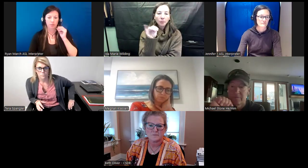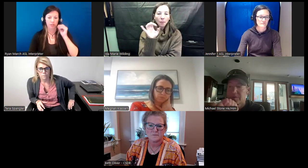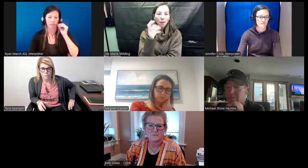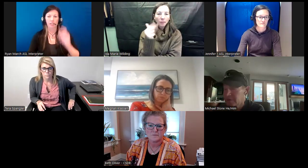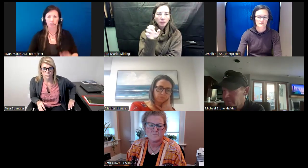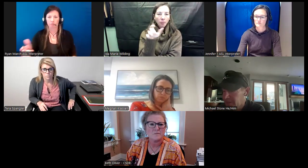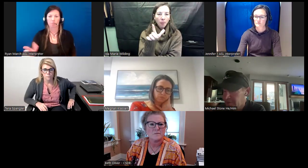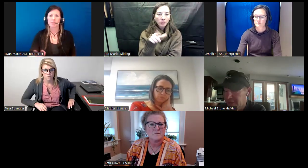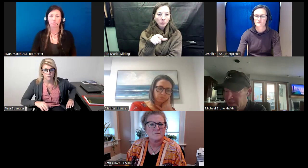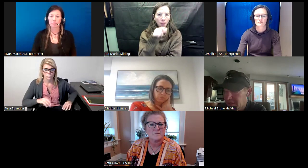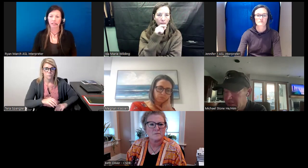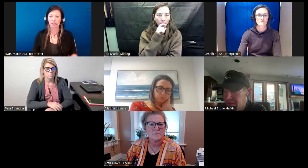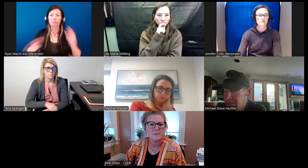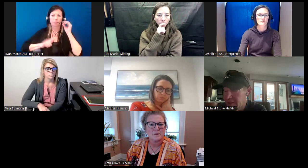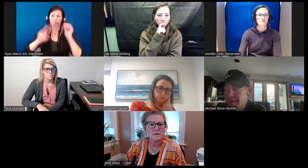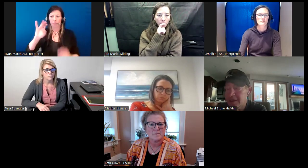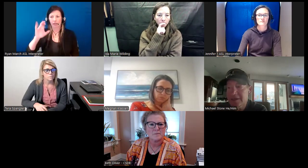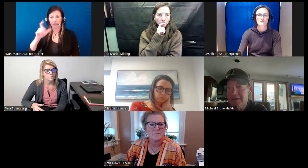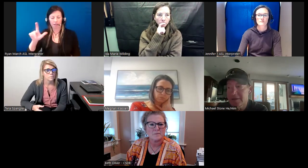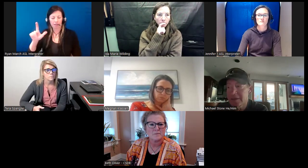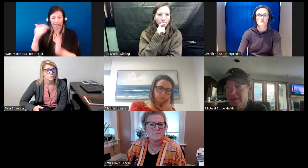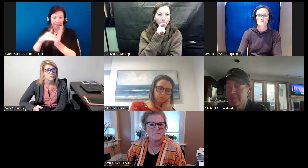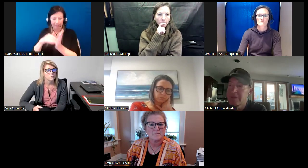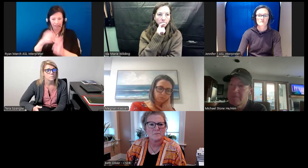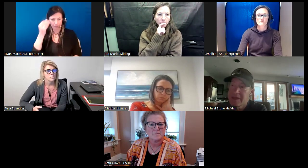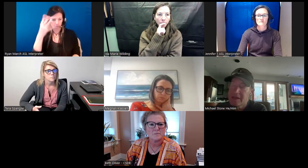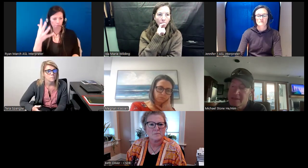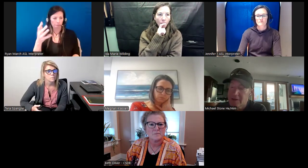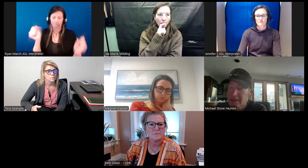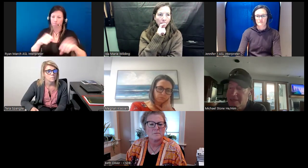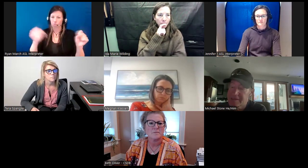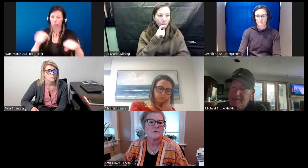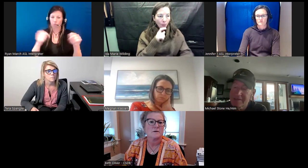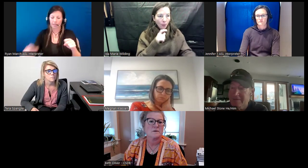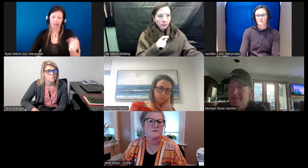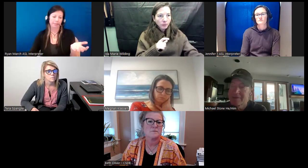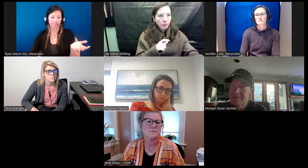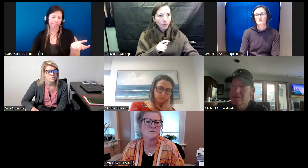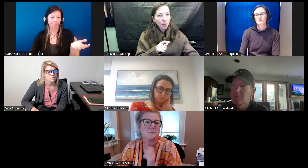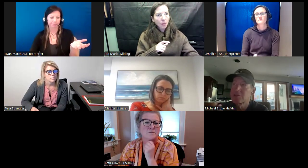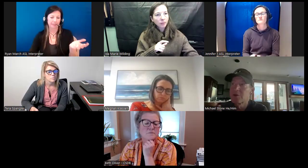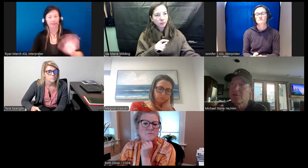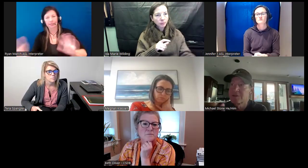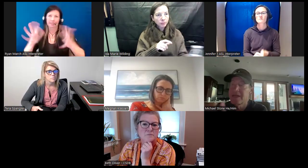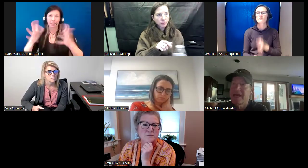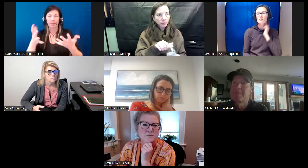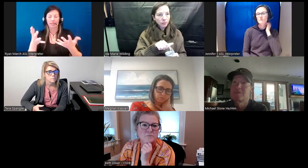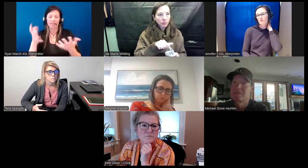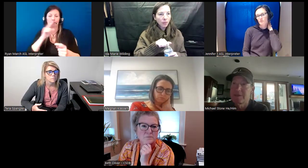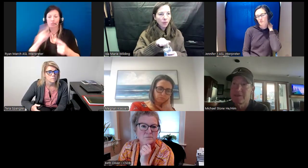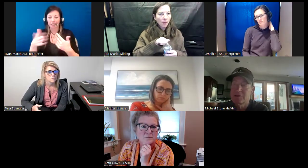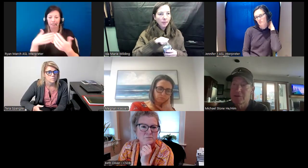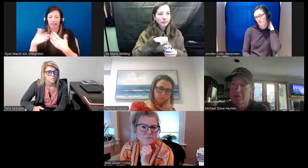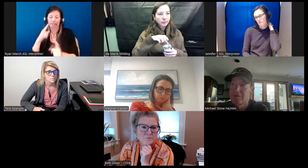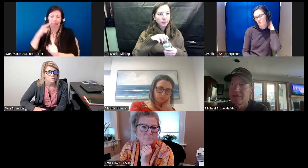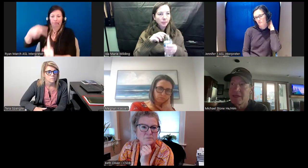Uh, yeah, Michael Yeah, again. Michael? It may, I guess it's almost superfluous that it happens to